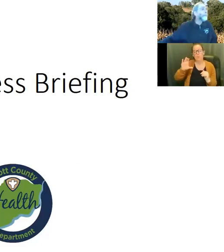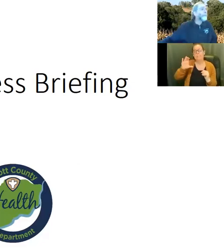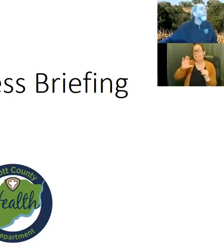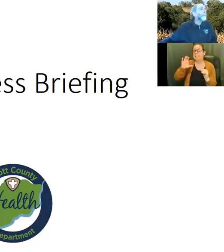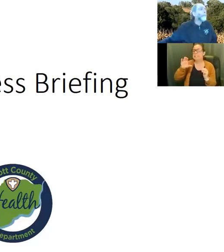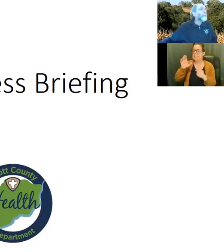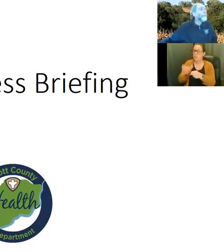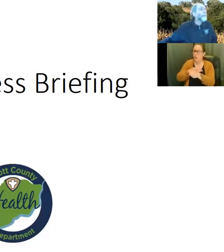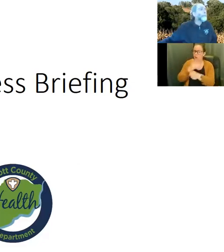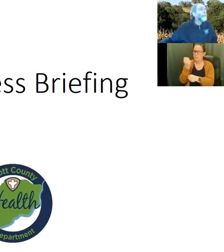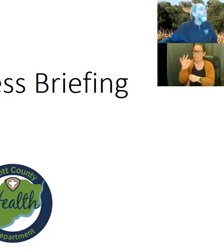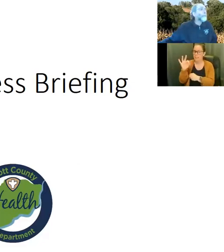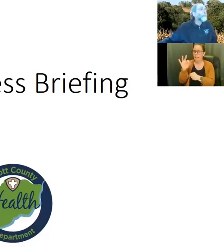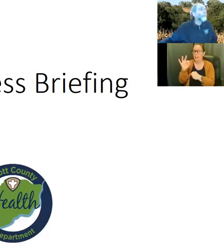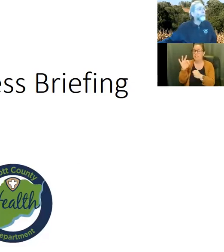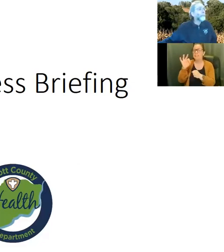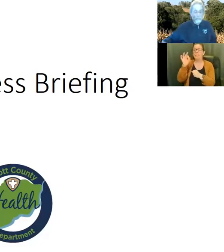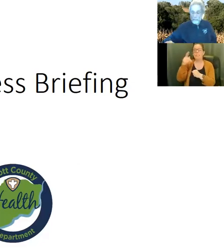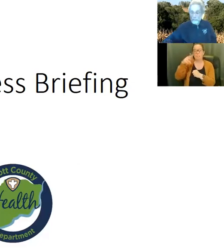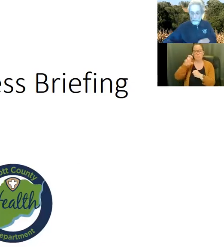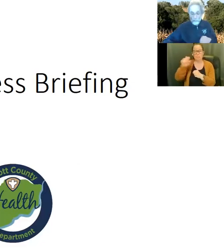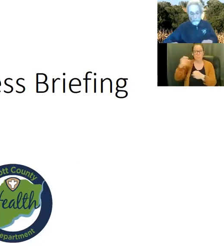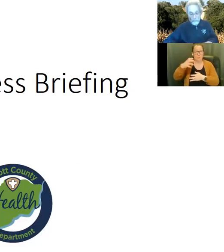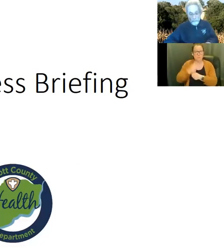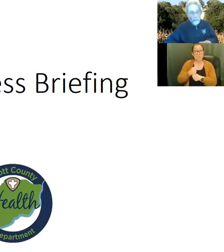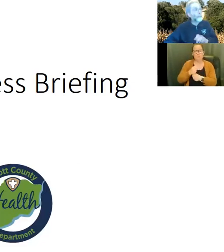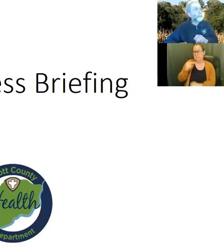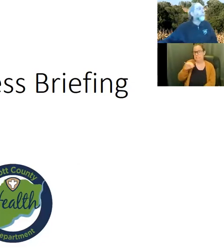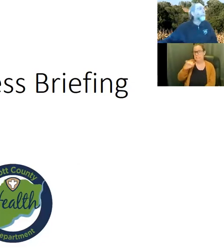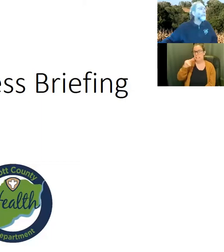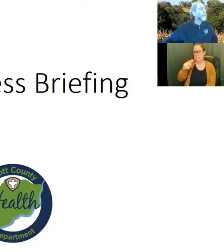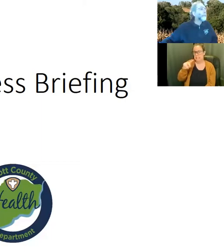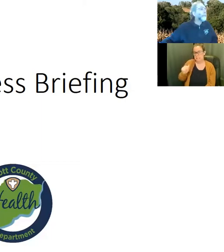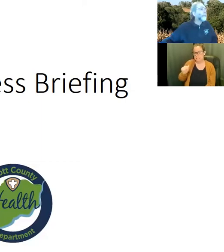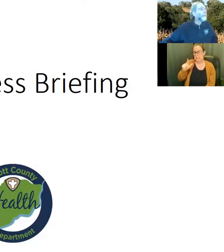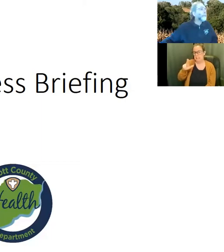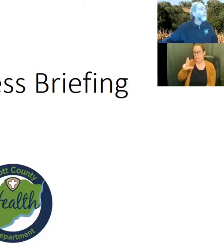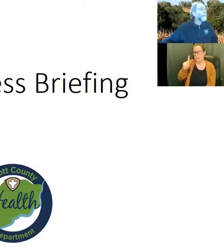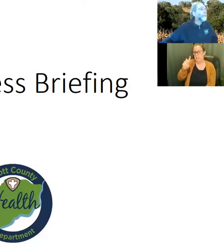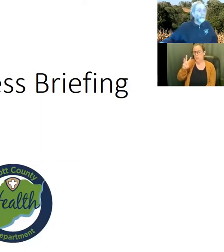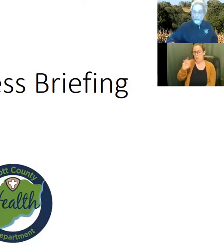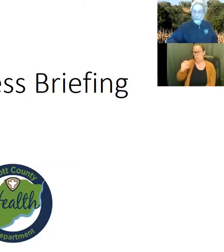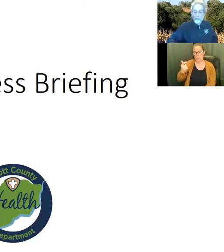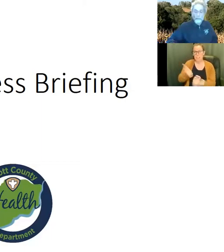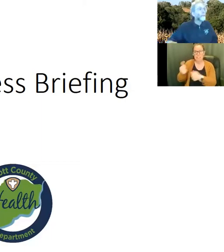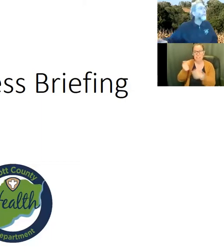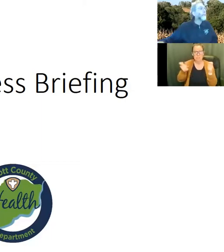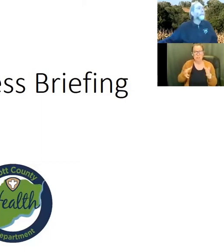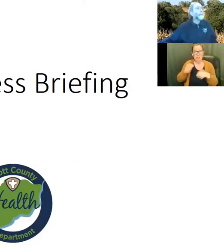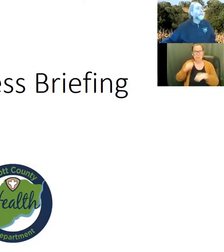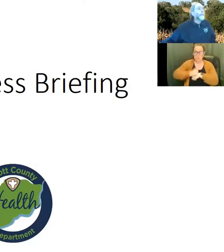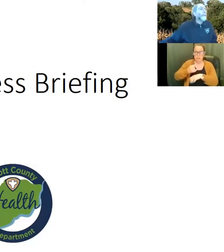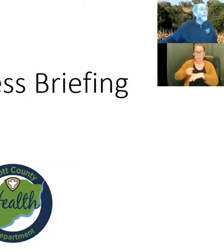press briefing. With us today, we have Nita Ludwig, Administrator with the Rock Island County Health Department, and